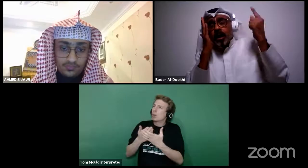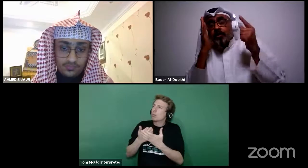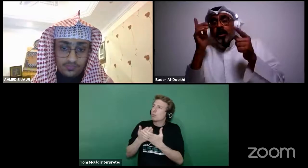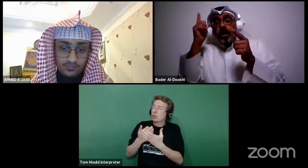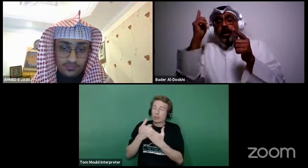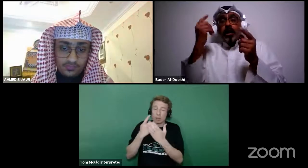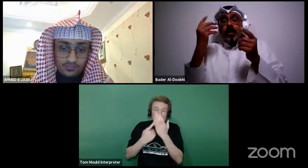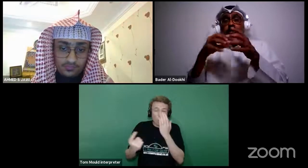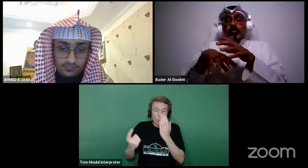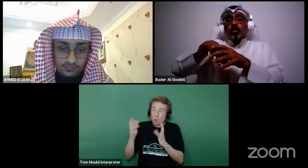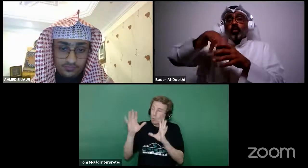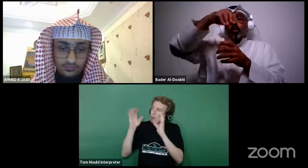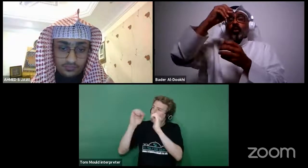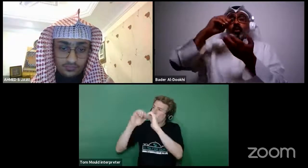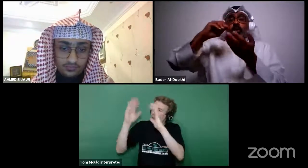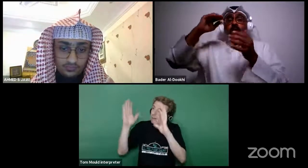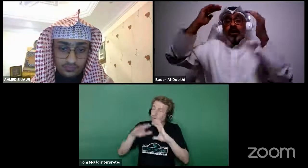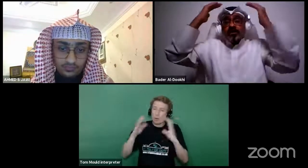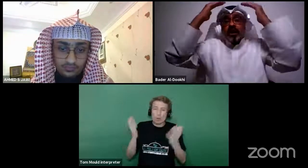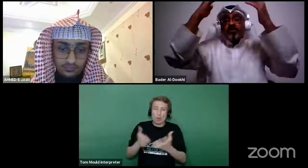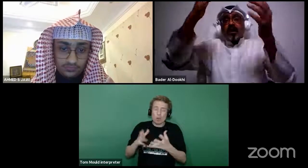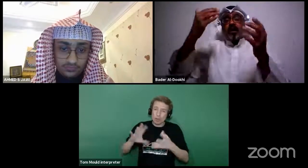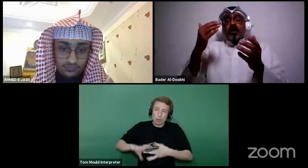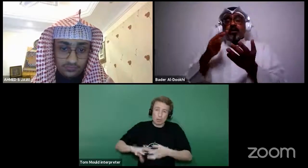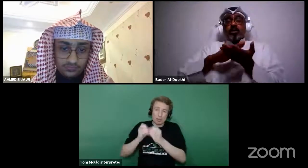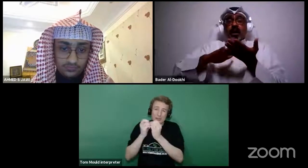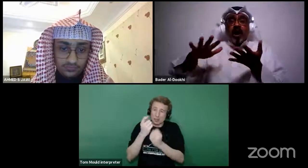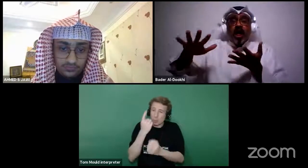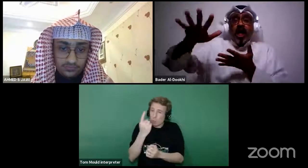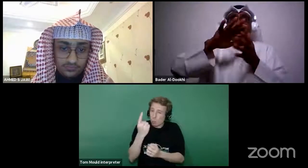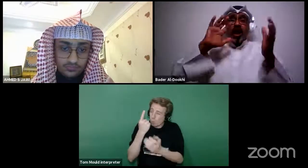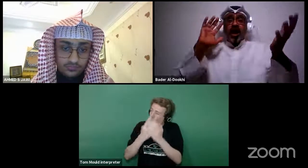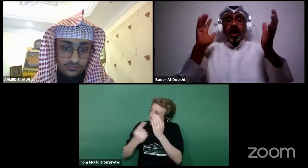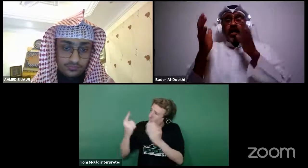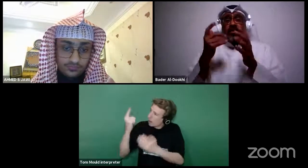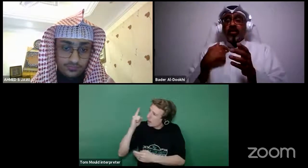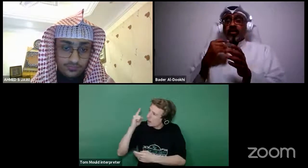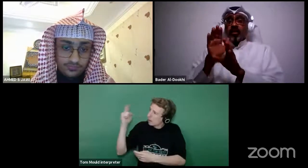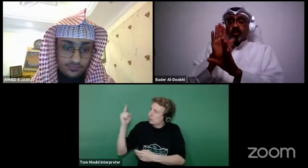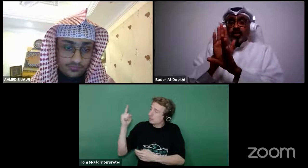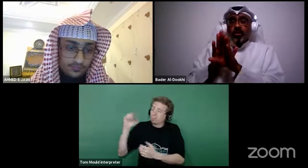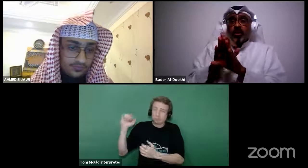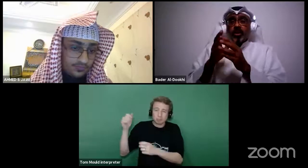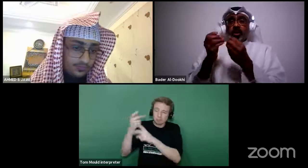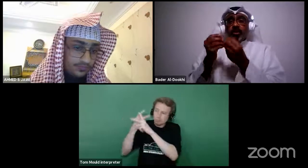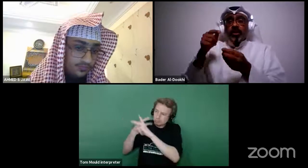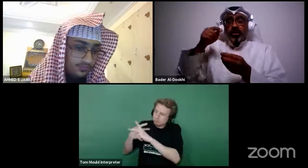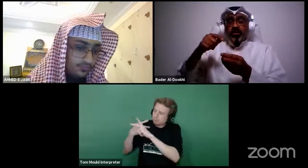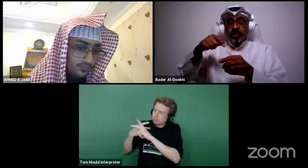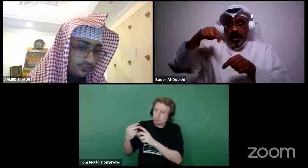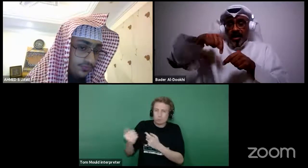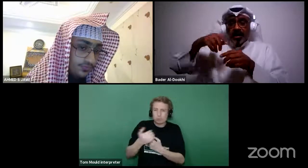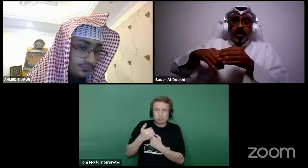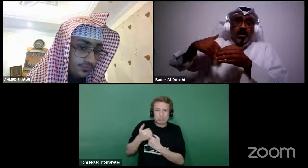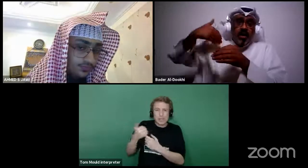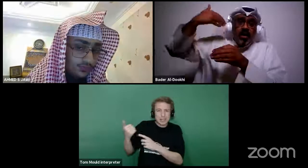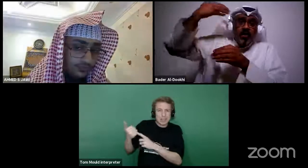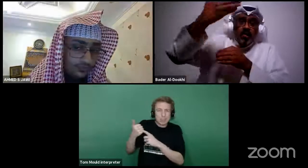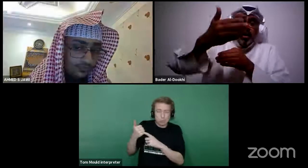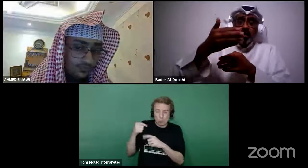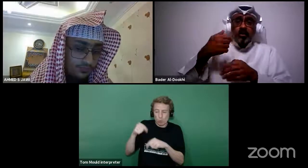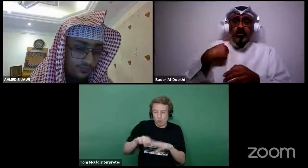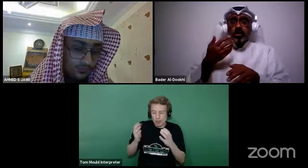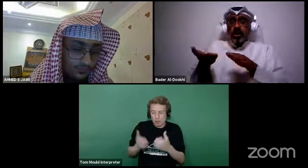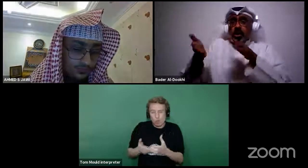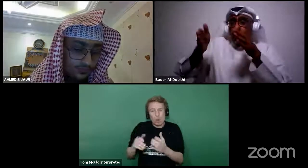and the earth. You are my protector and supporter in this world and the hereafter. Cause me to die as a